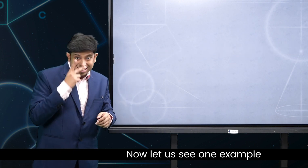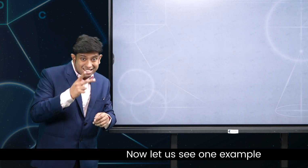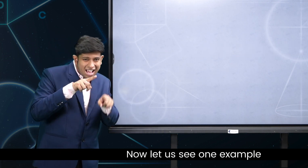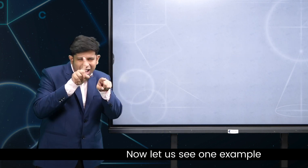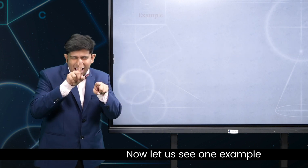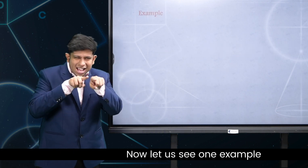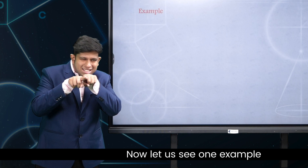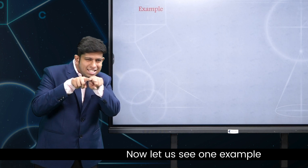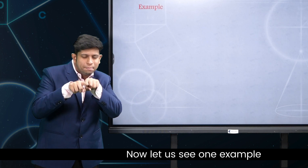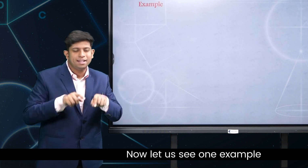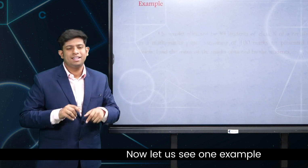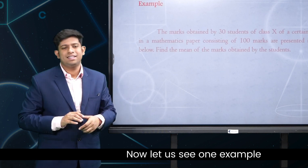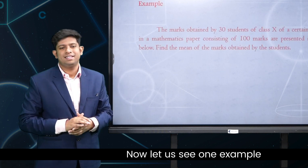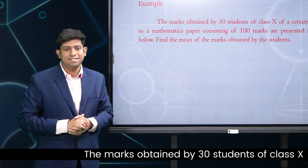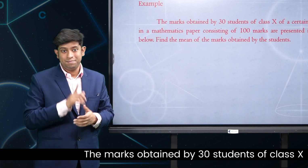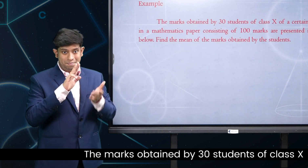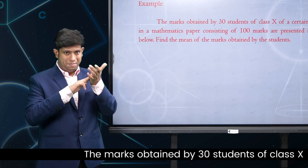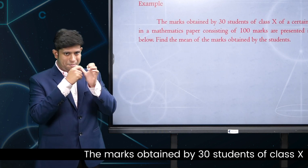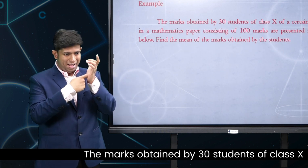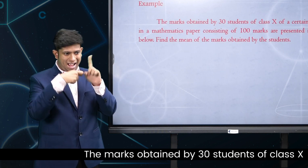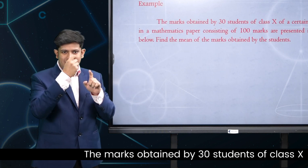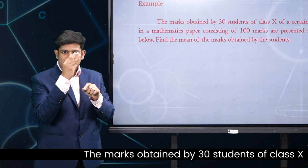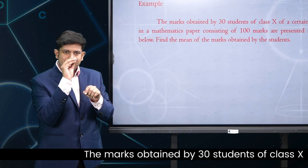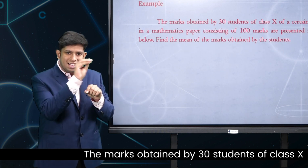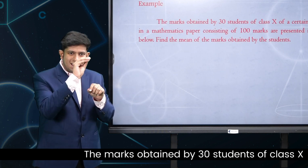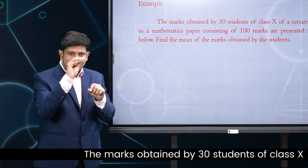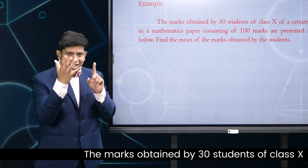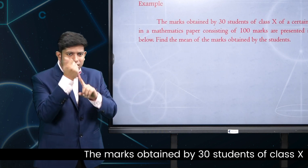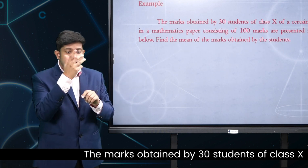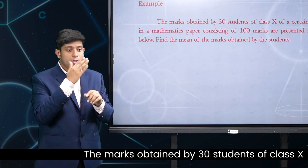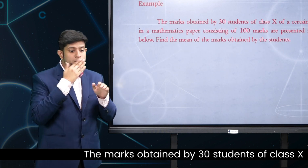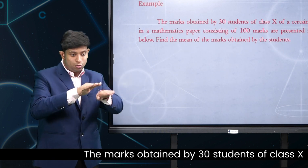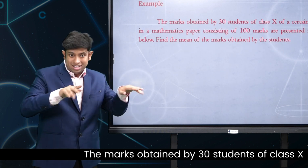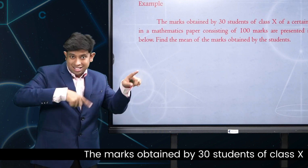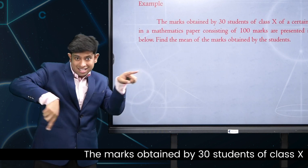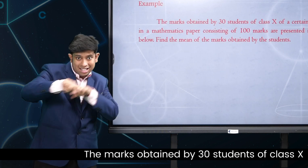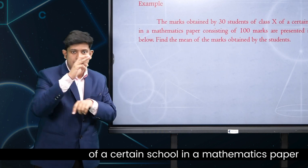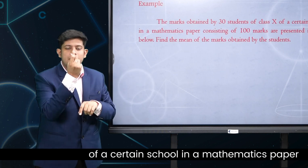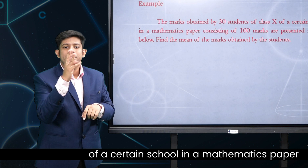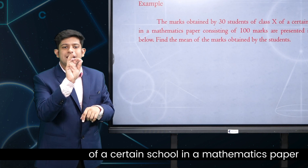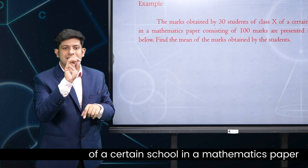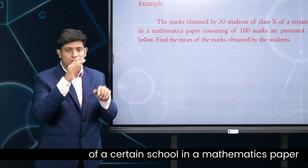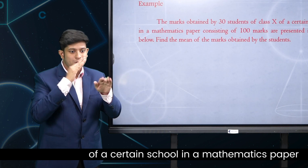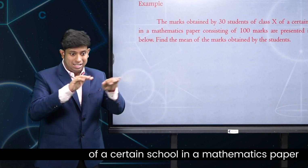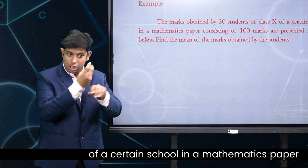Now, let us see one example. The marks obtained by 30 students of class 10 of a certain school in a